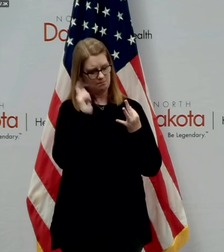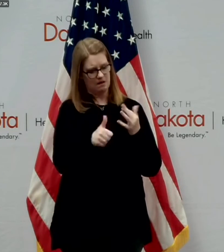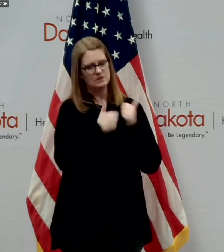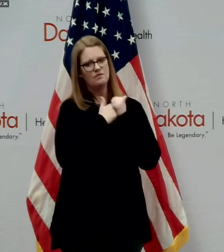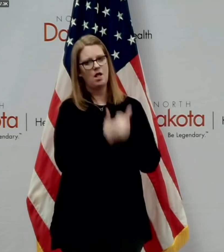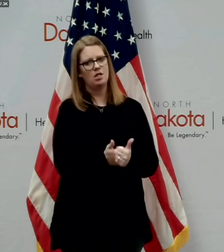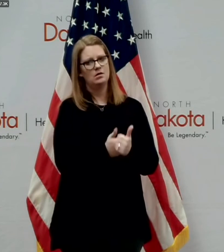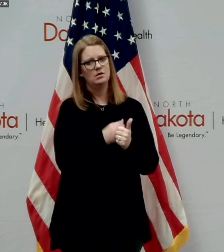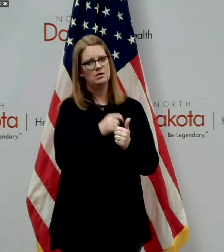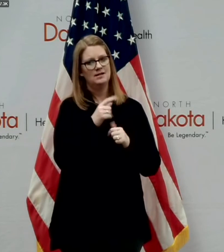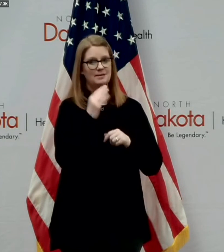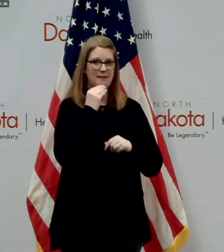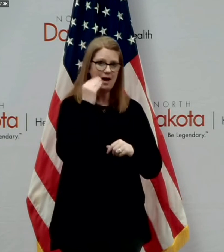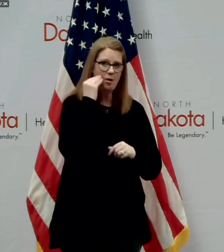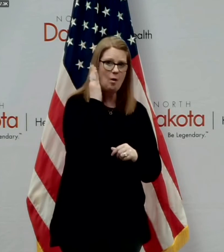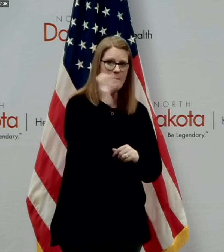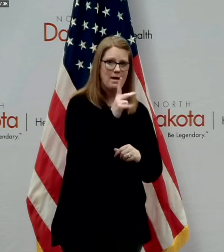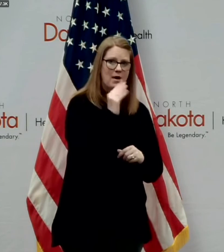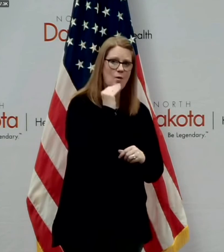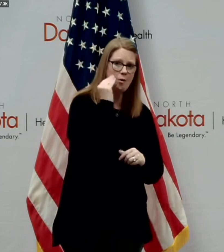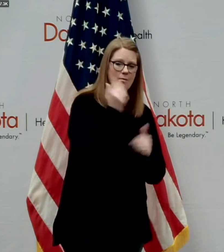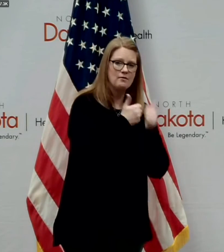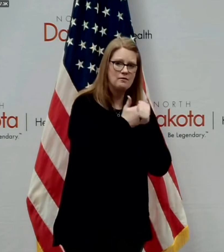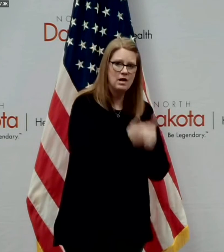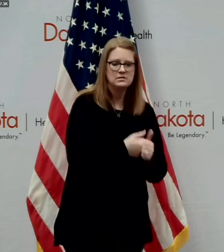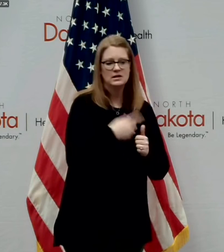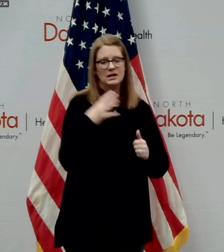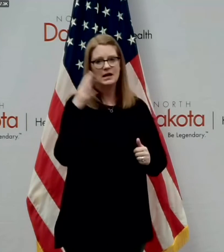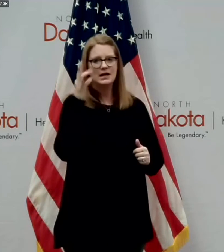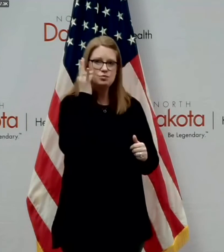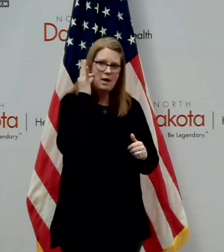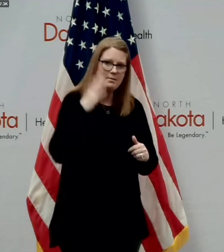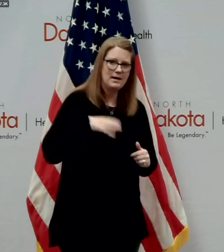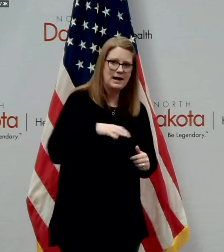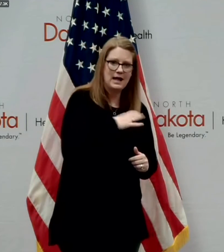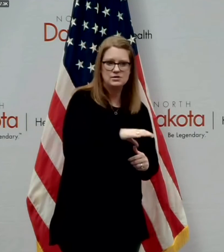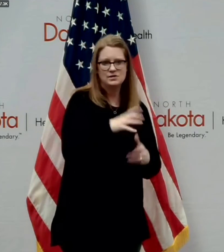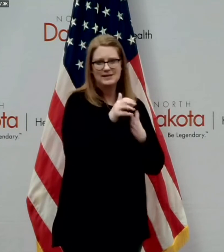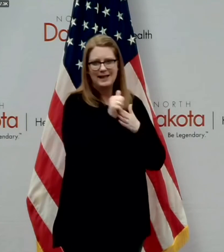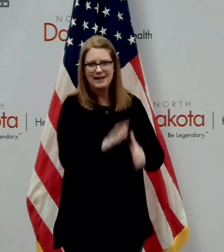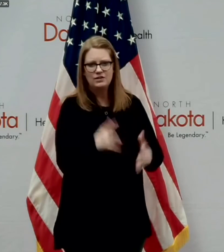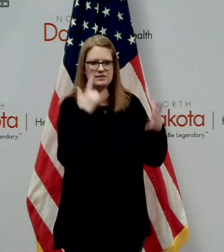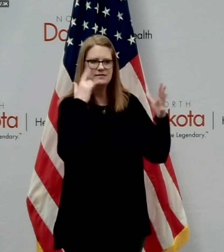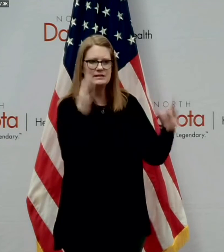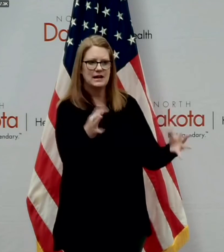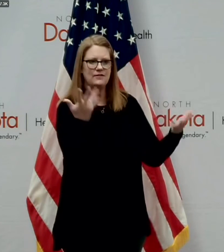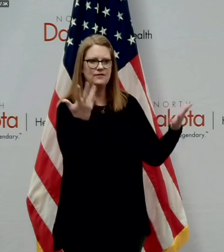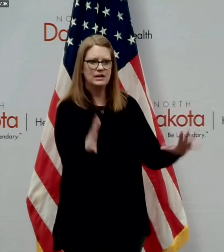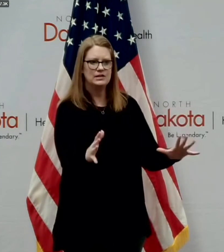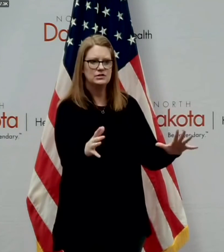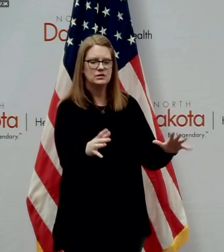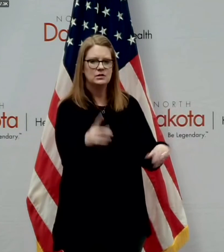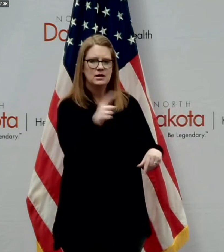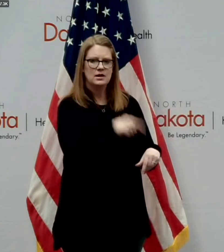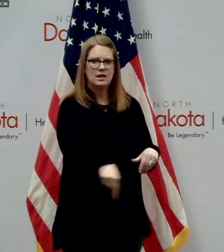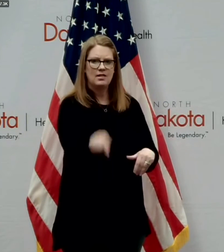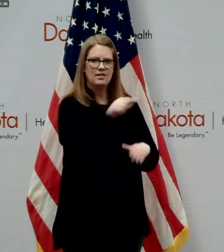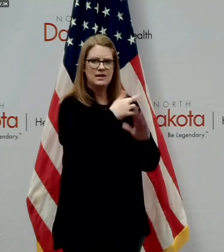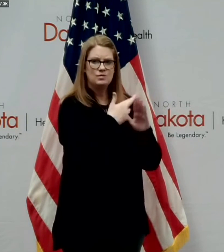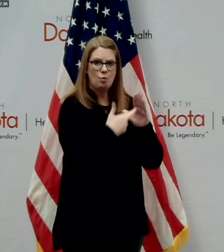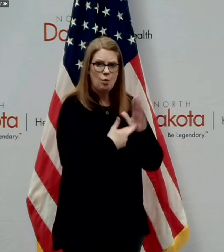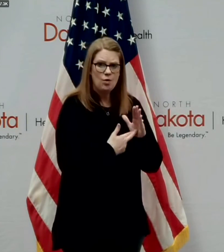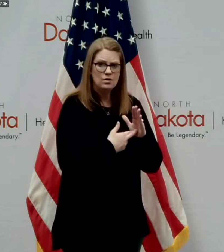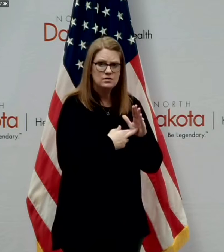need to follow those back home. Tribal councils have made decisions. Tribal leaders have made decisions. And these rules are just not